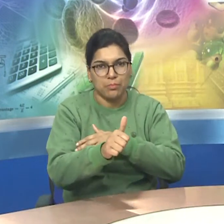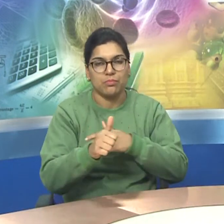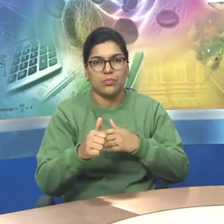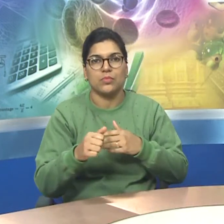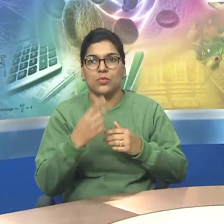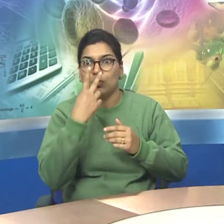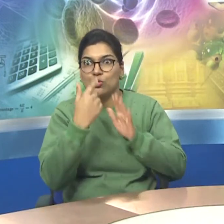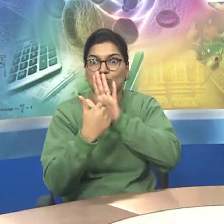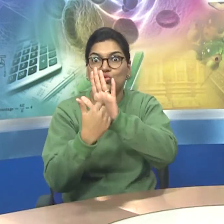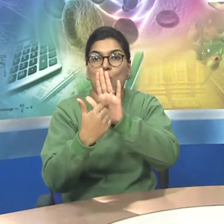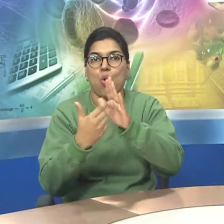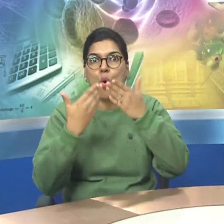Hide.